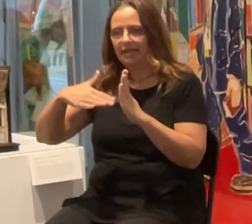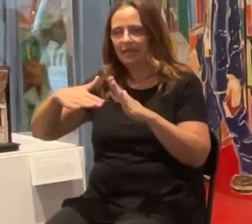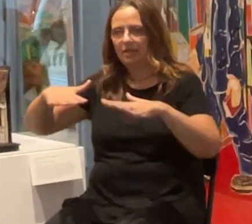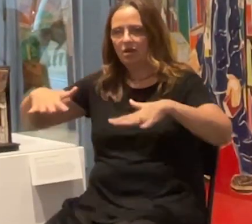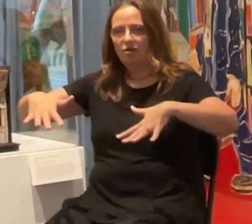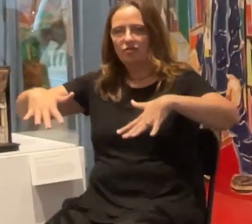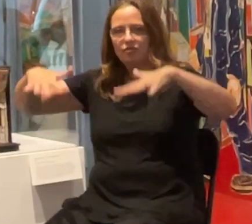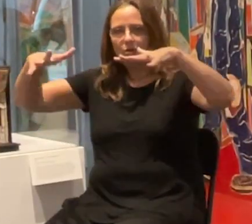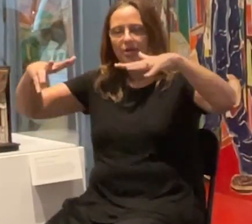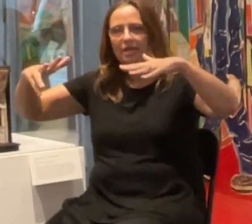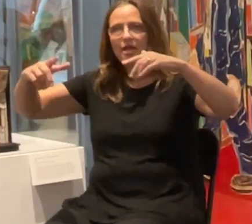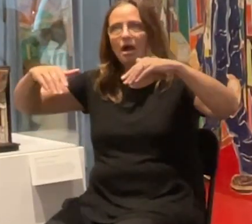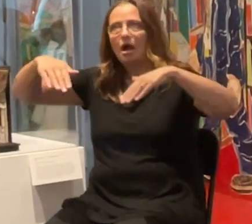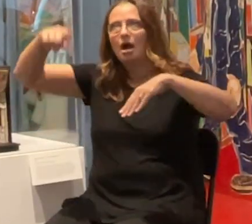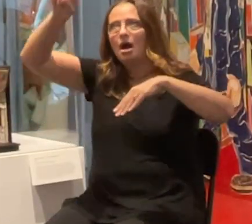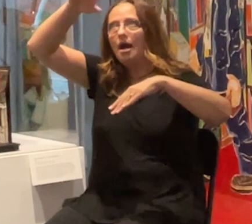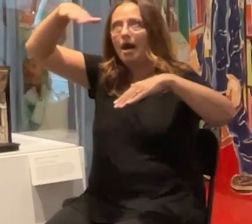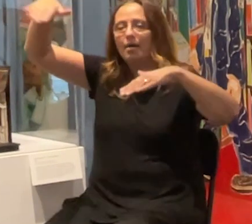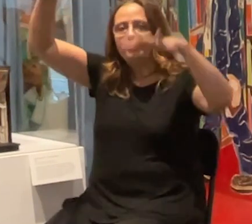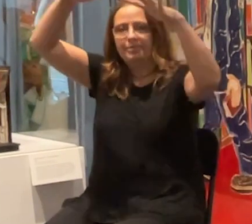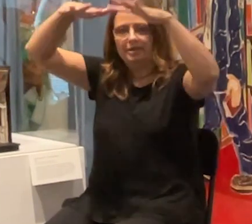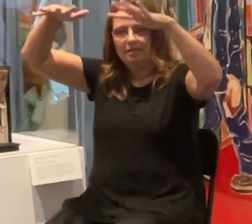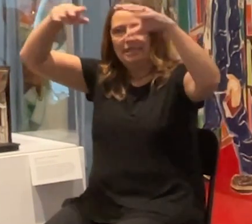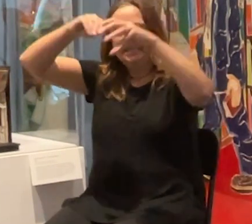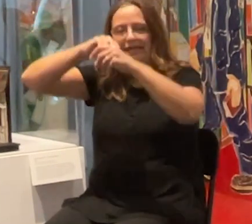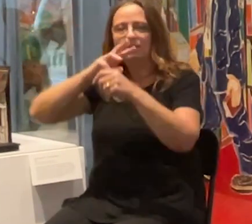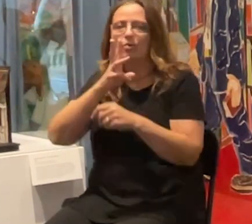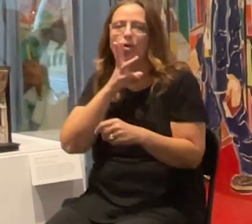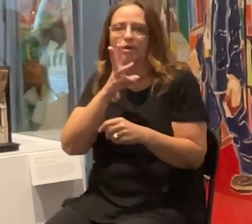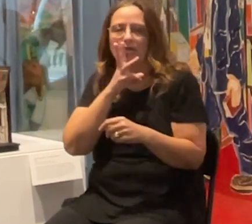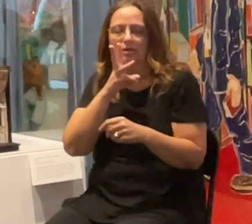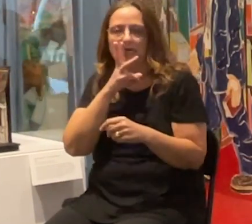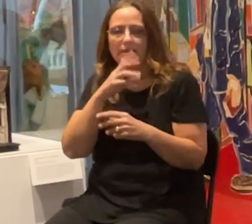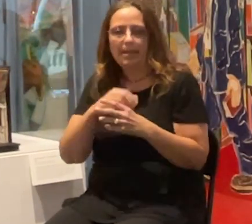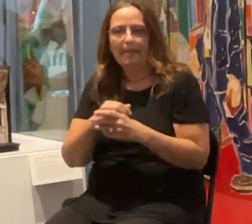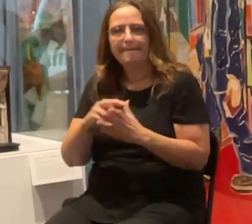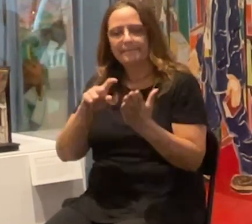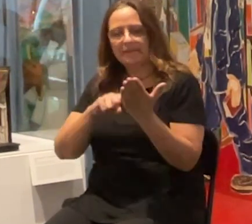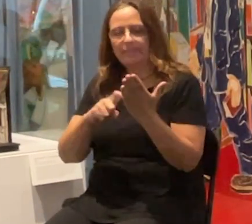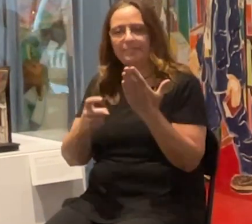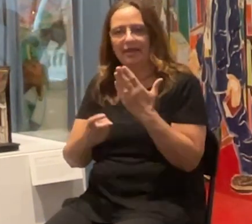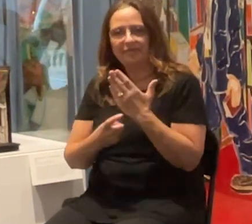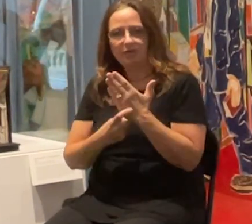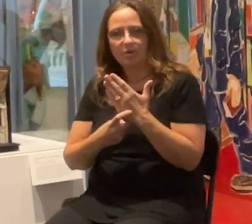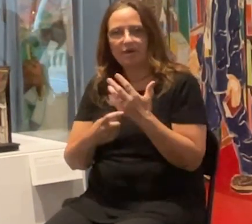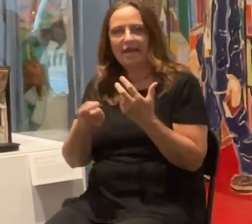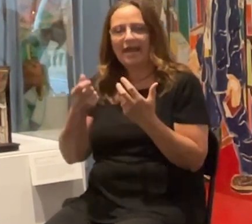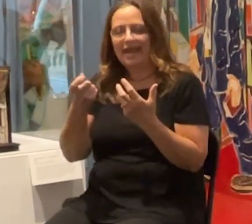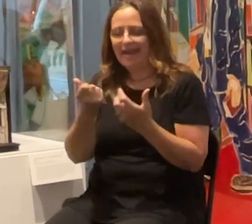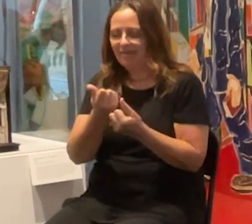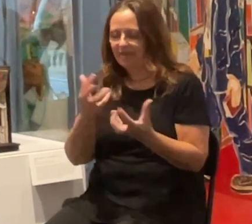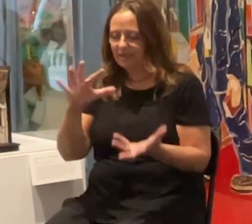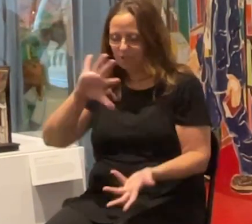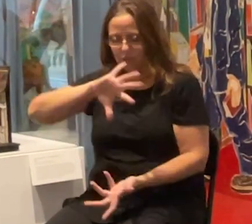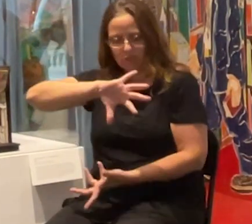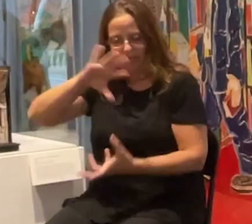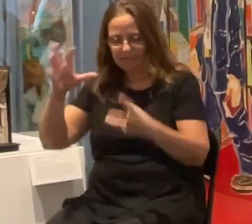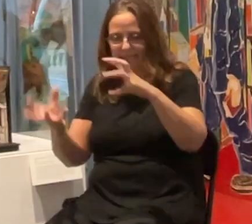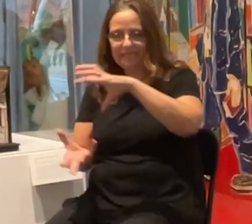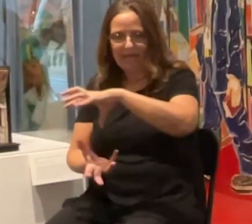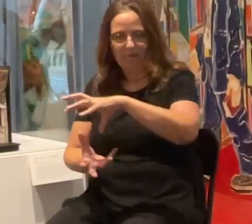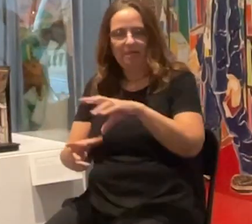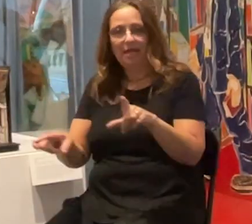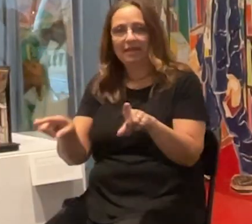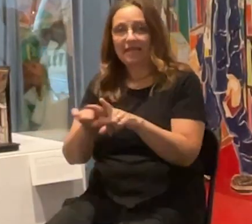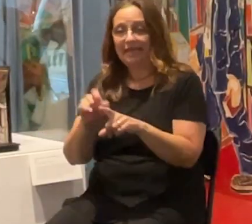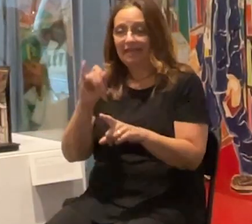floating in the, you know, the surface of the water per se. So it was the metaphor of your, you know, everything turned upside down like that does to